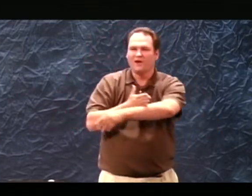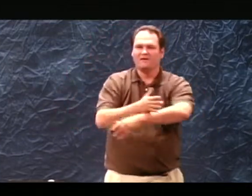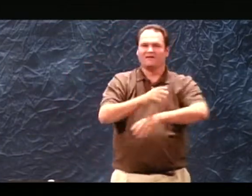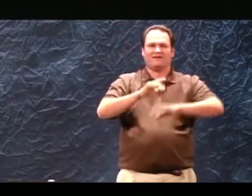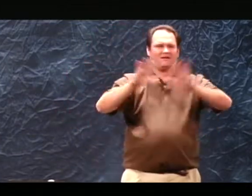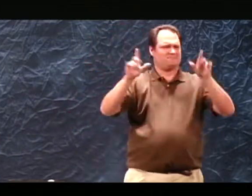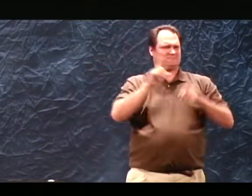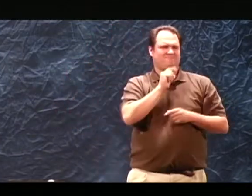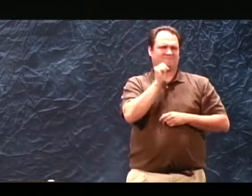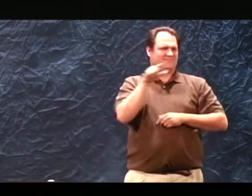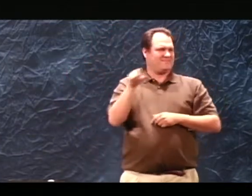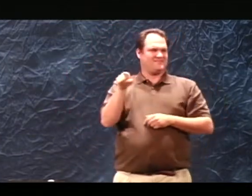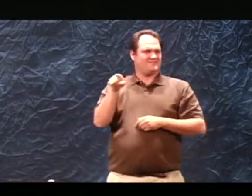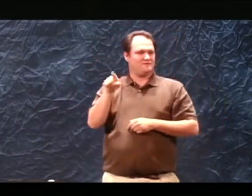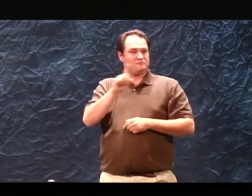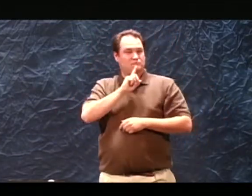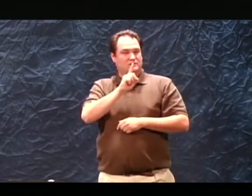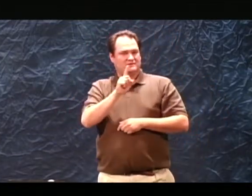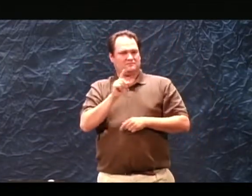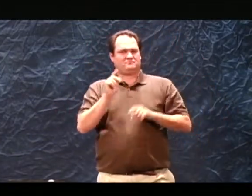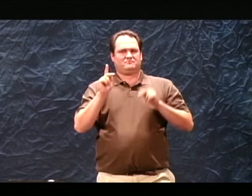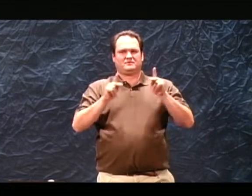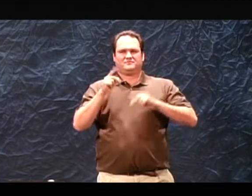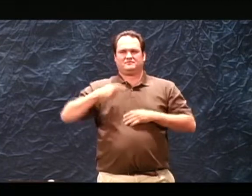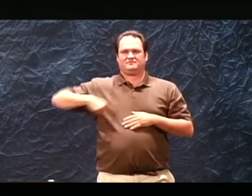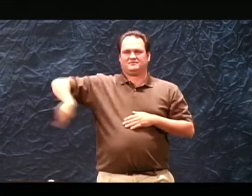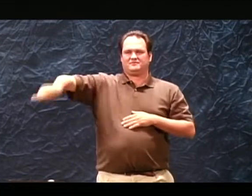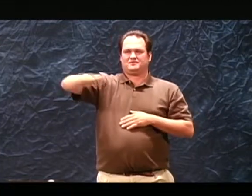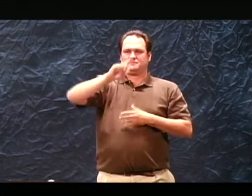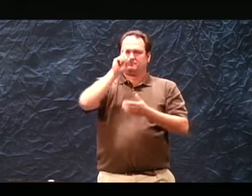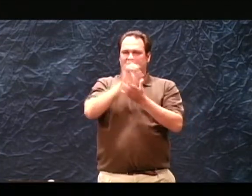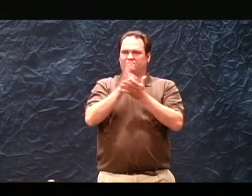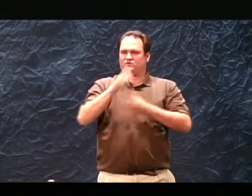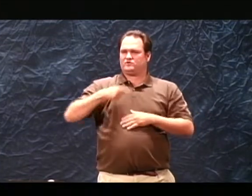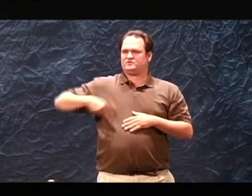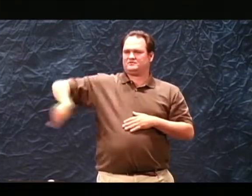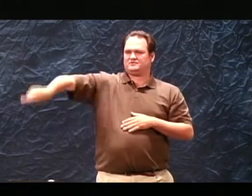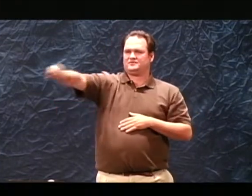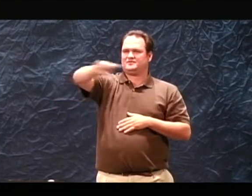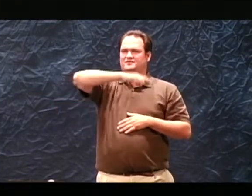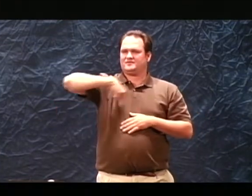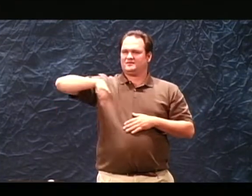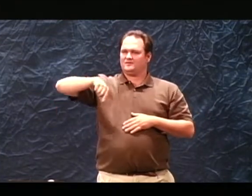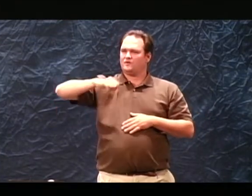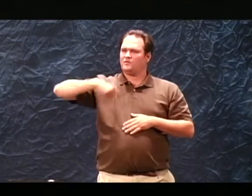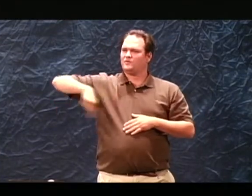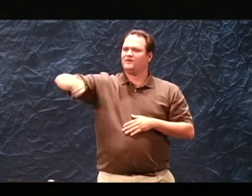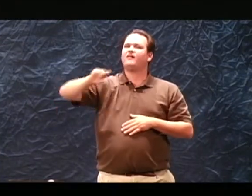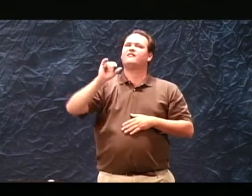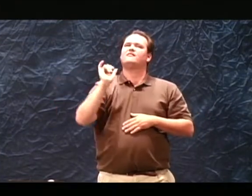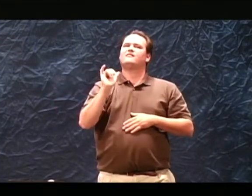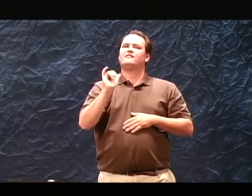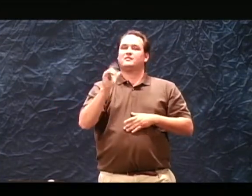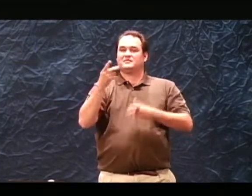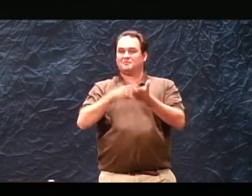i said it's not made by man of wood or brick but it is believers